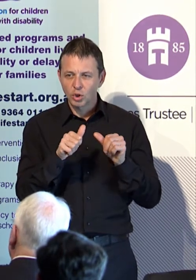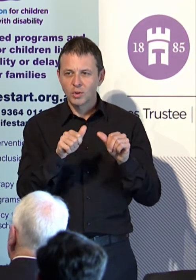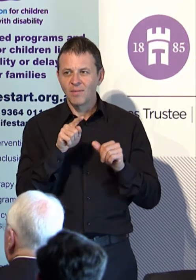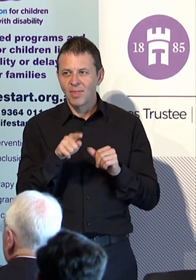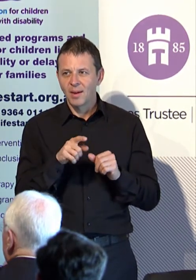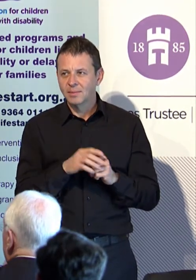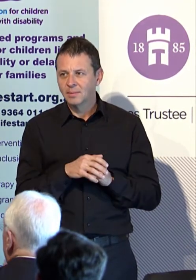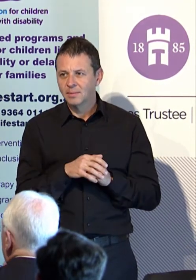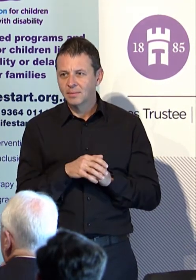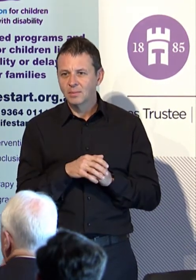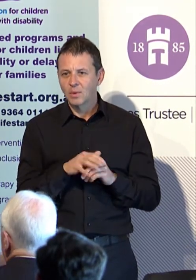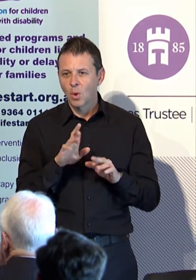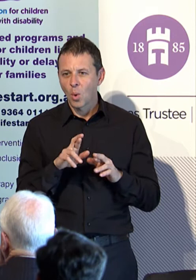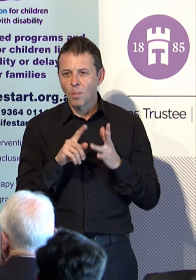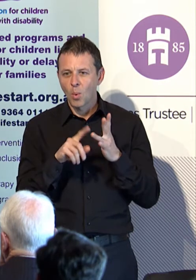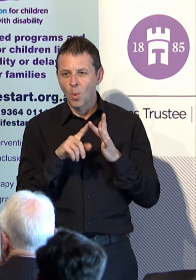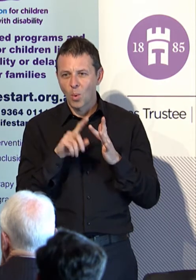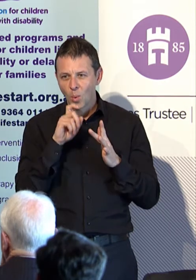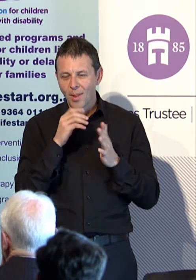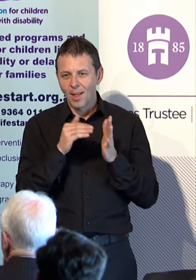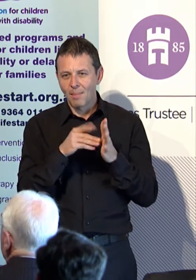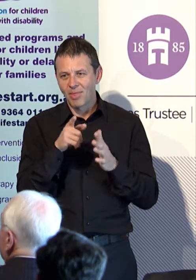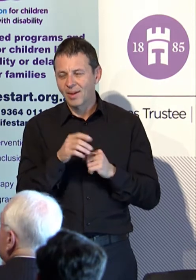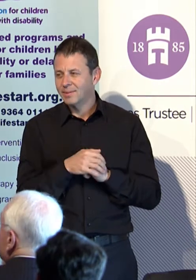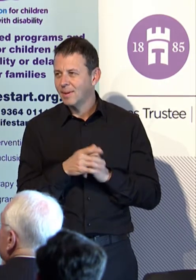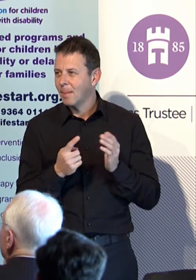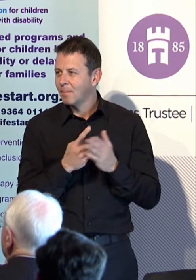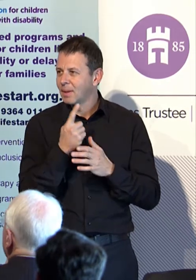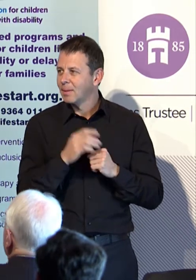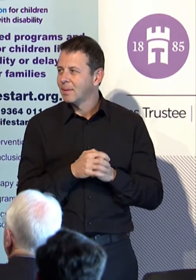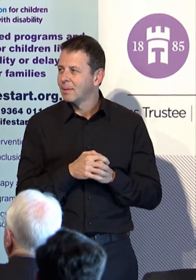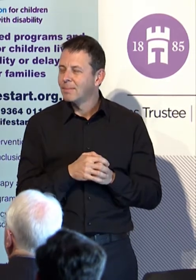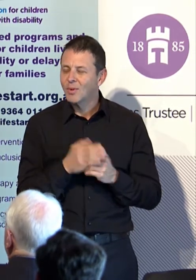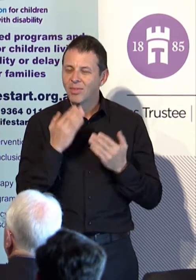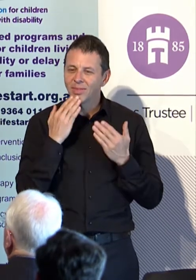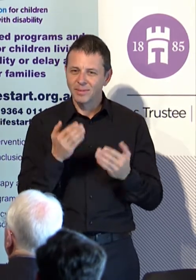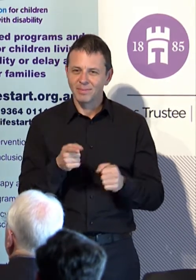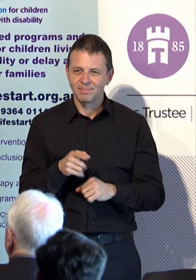will contribute to that. So thank you very much for that.